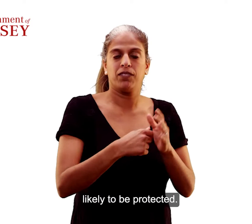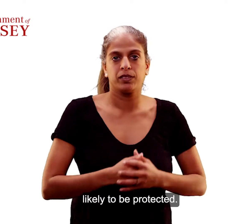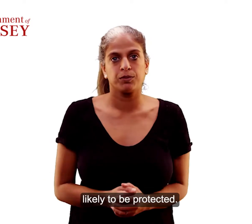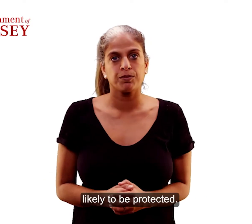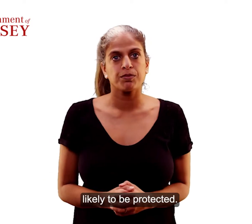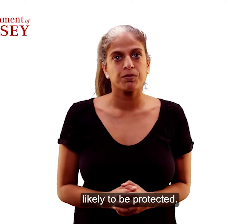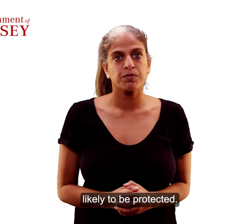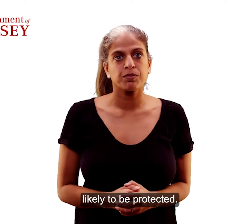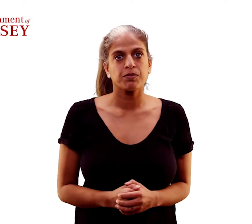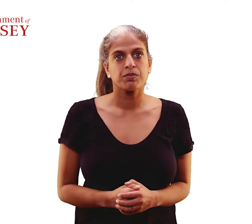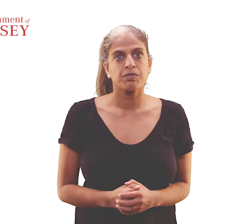be protected.